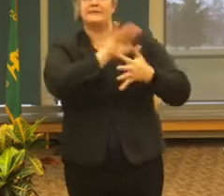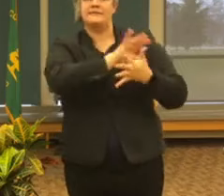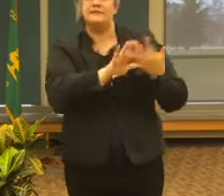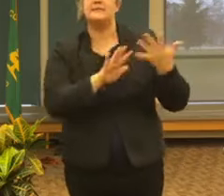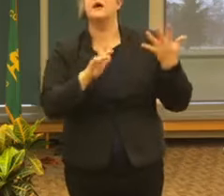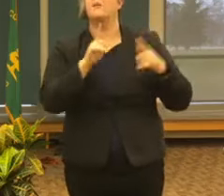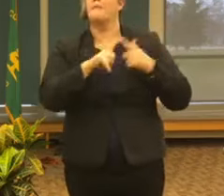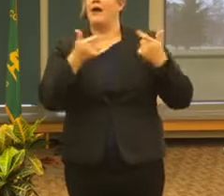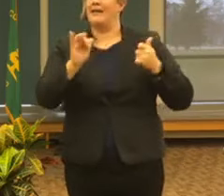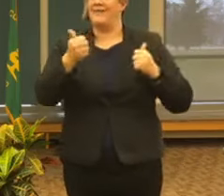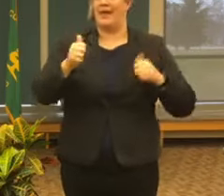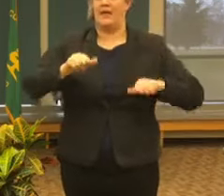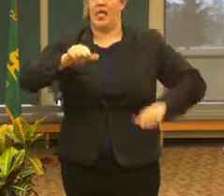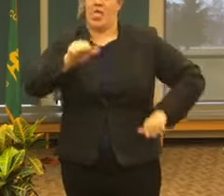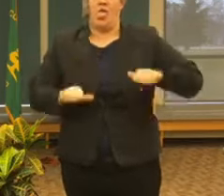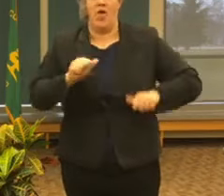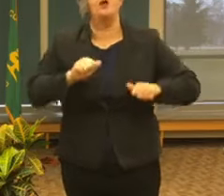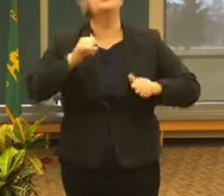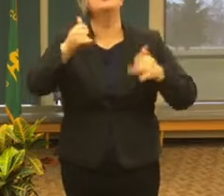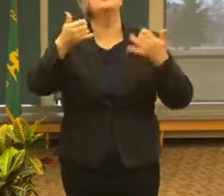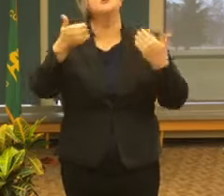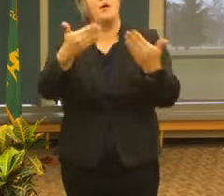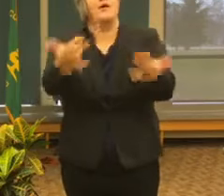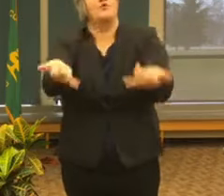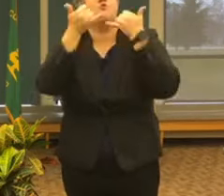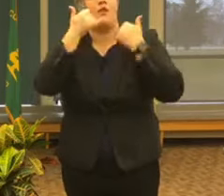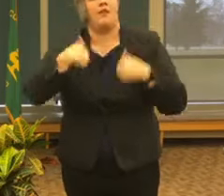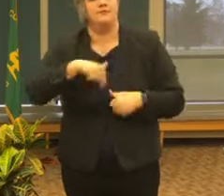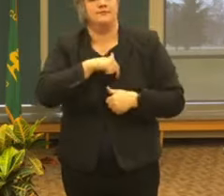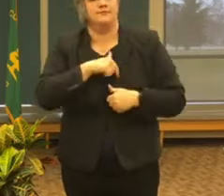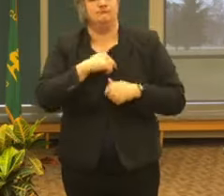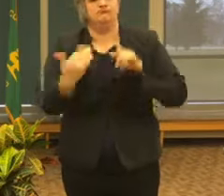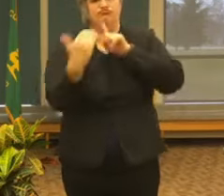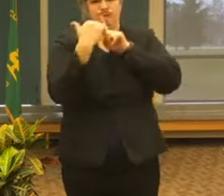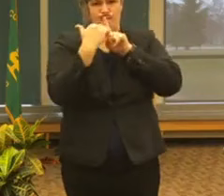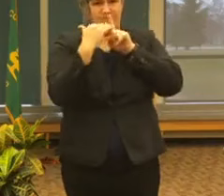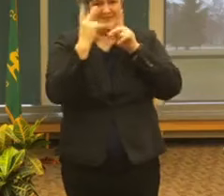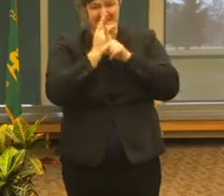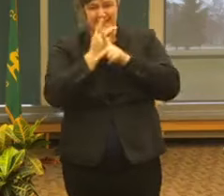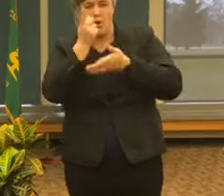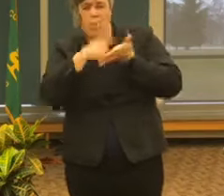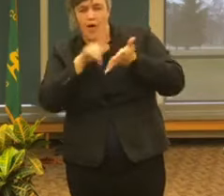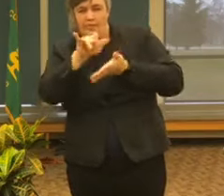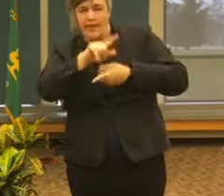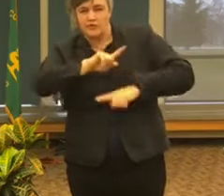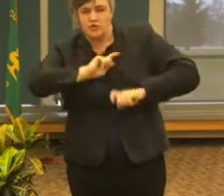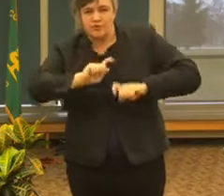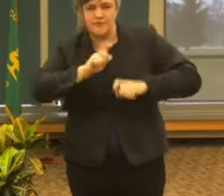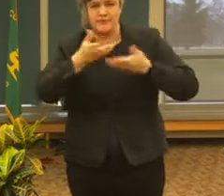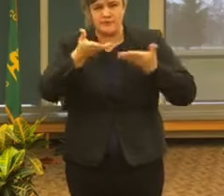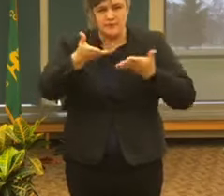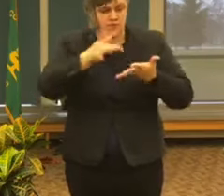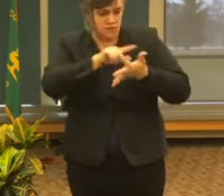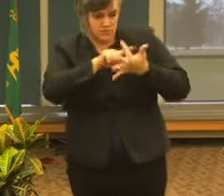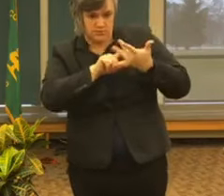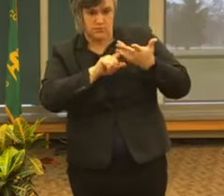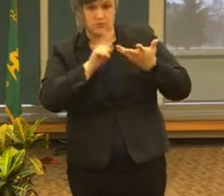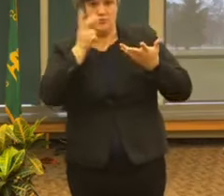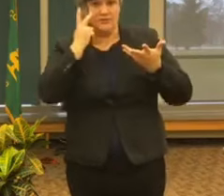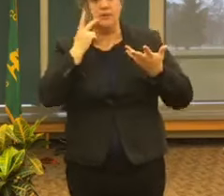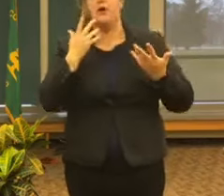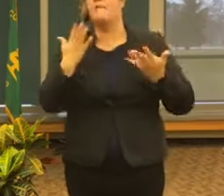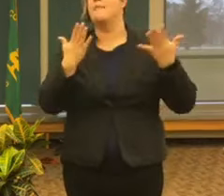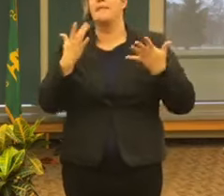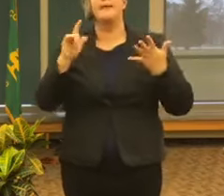if there's questions, I think they call our office and we can walk through that based on what services they provide. It may be that they